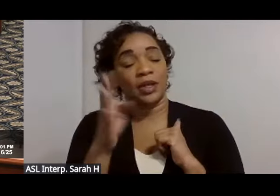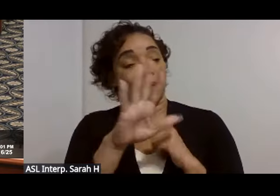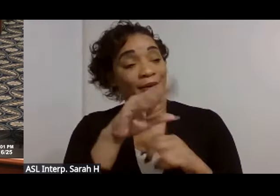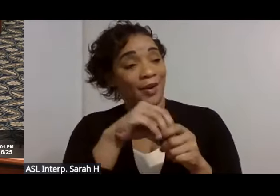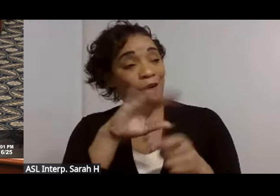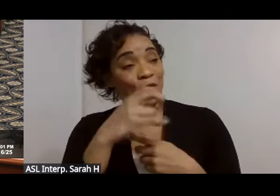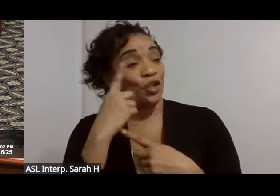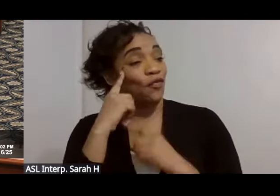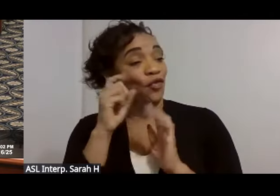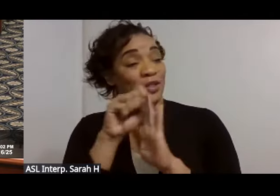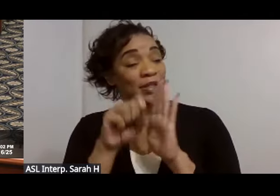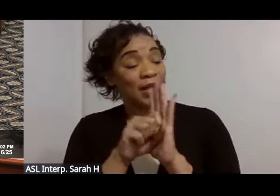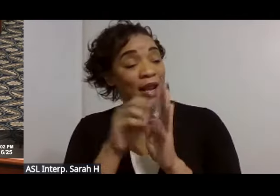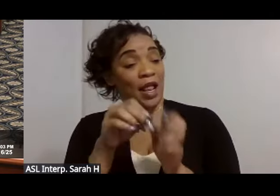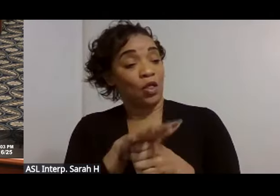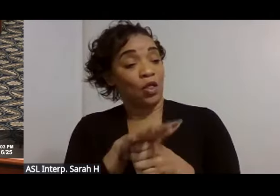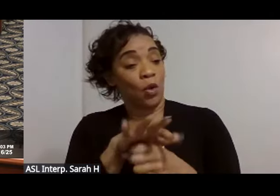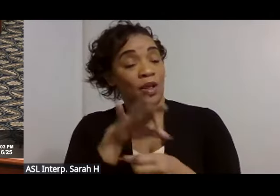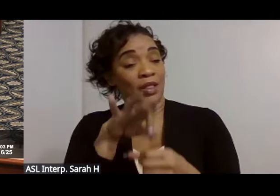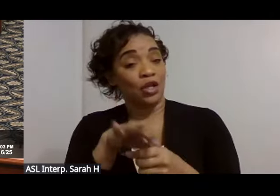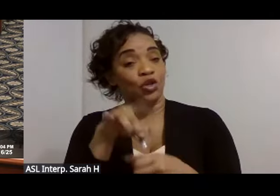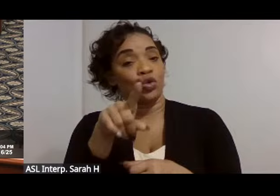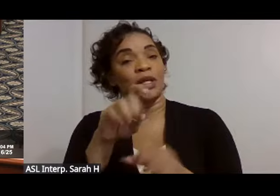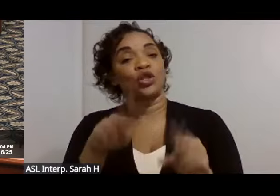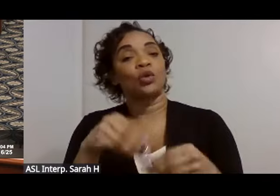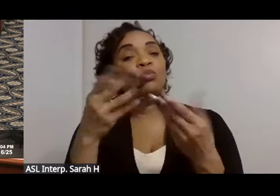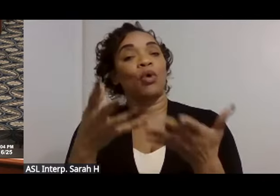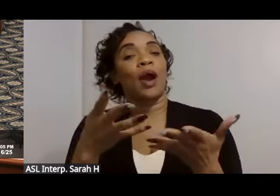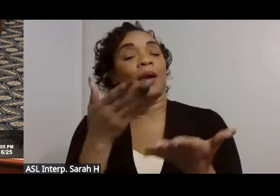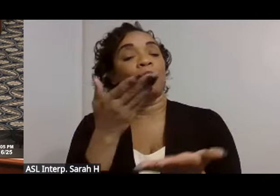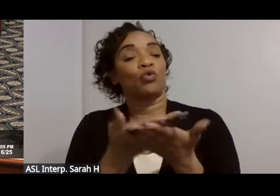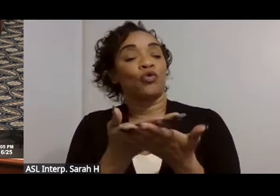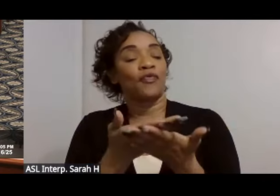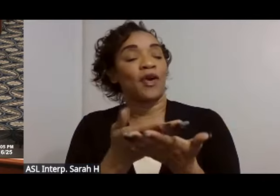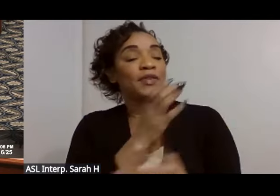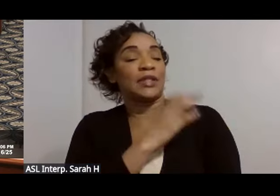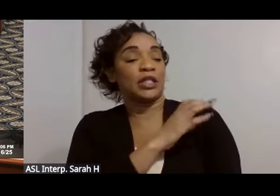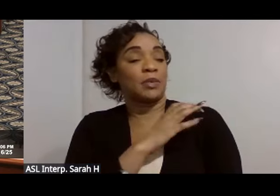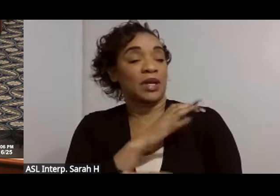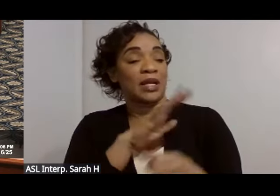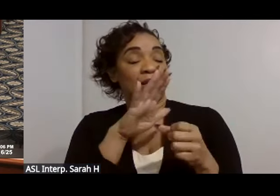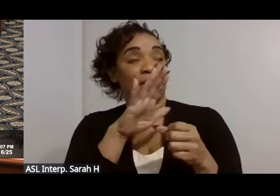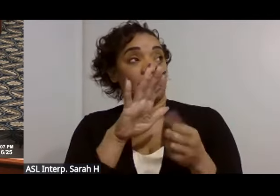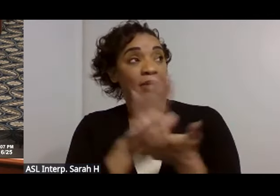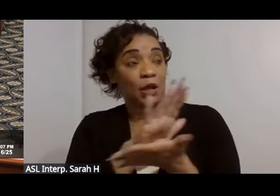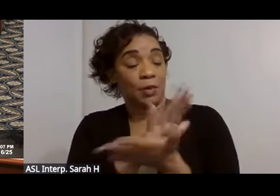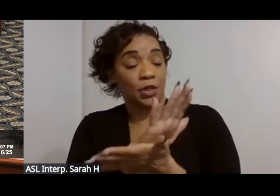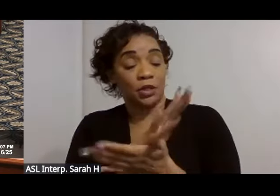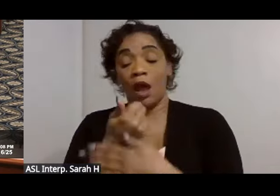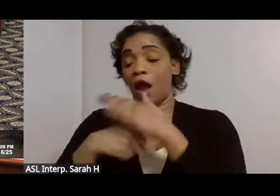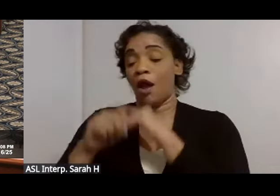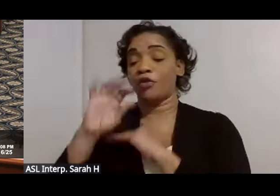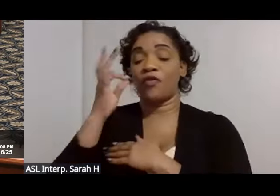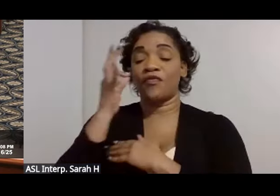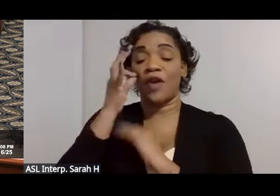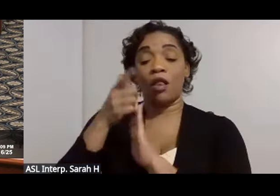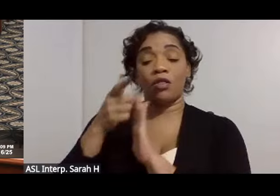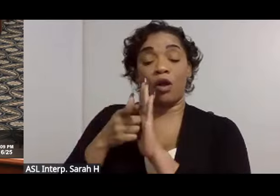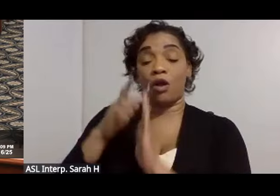state and local elections, it will be you need to provide proof of citizenship documents. Under federal law, assuming that there is no change in federal